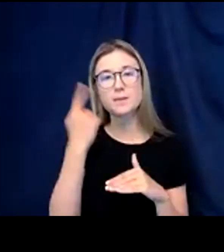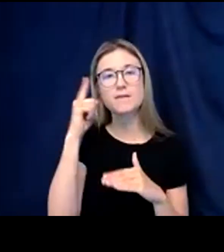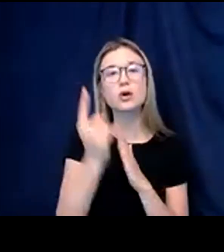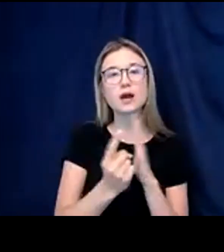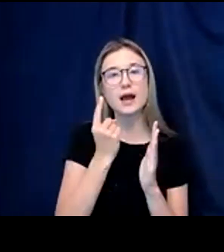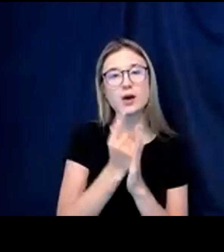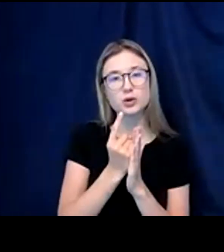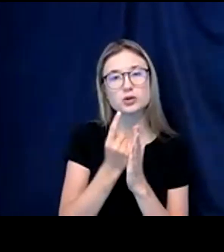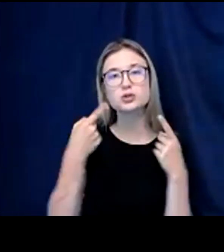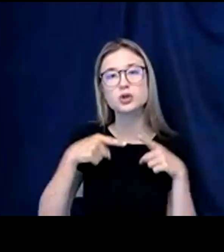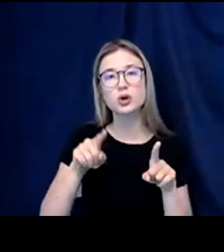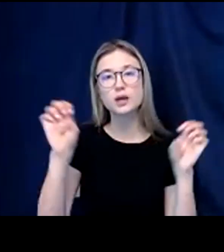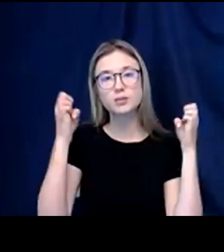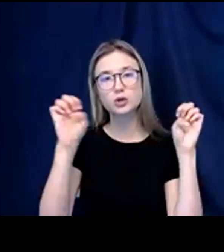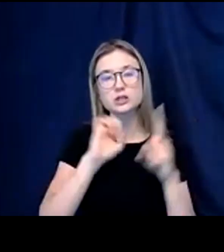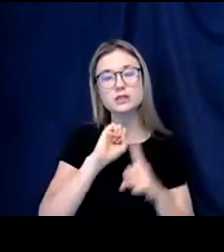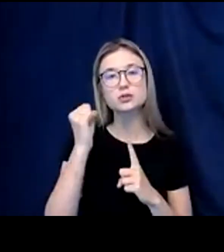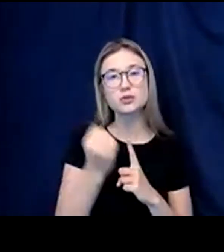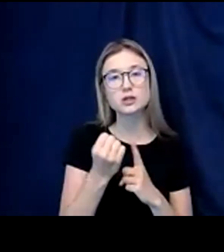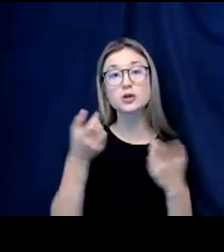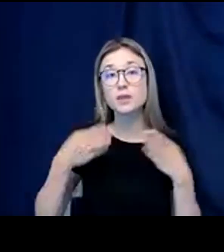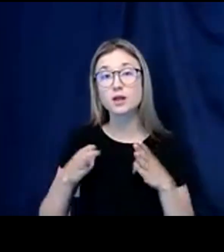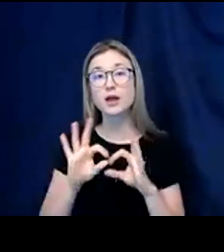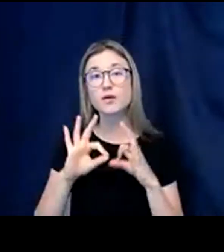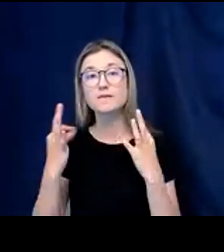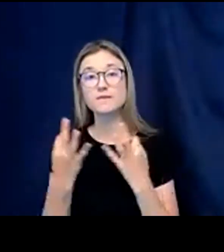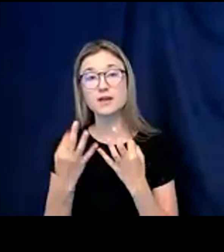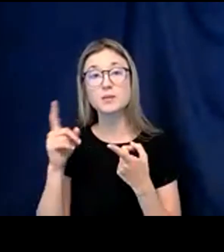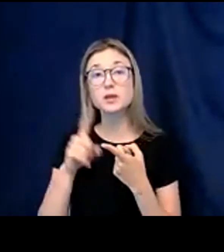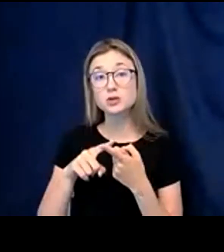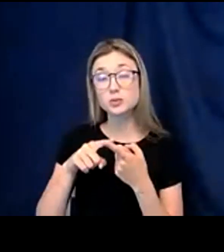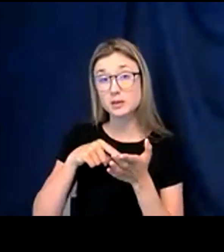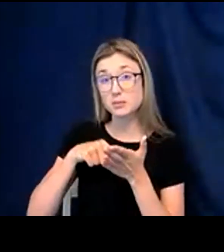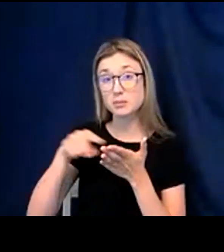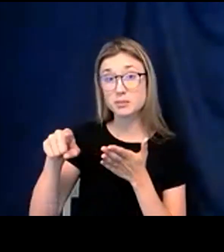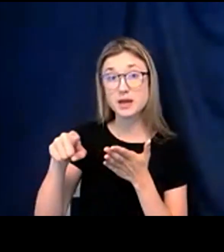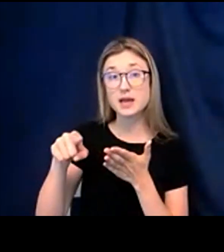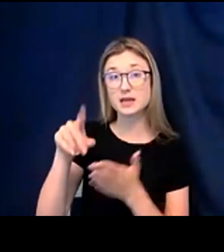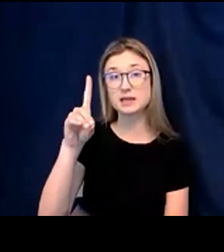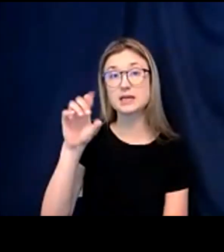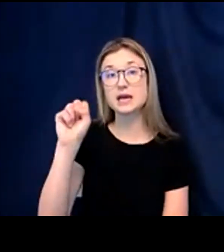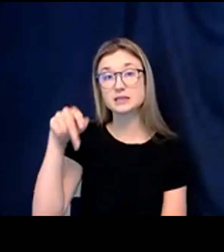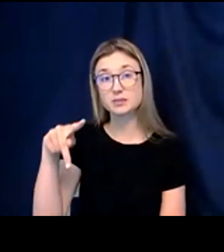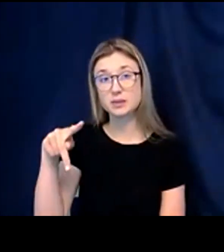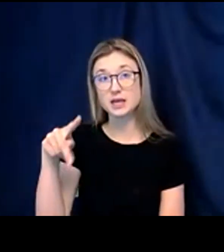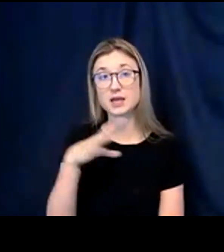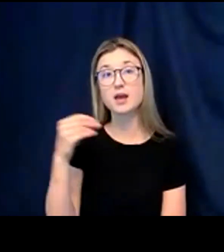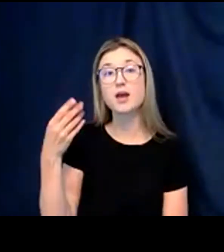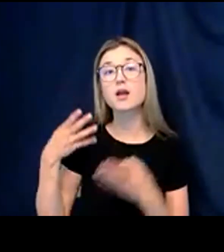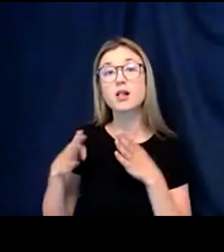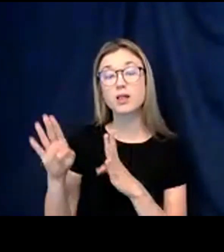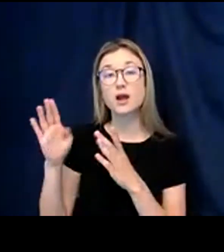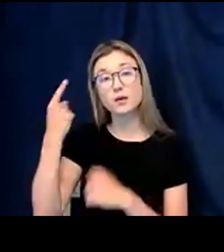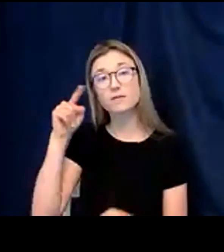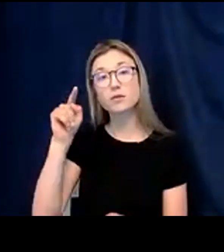emergency situations, allowing family members to be paid DSPs, and allowing for some